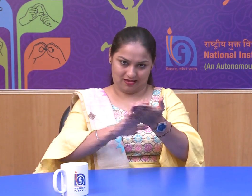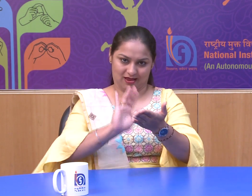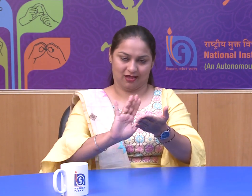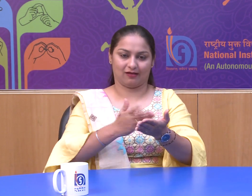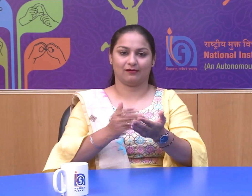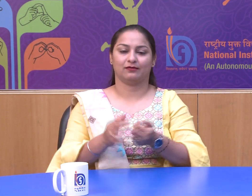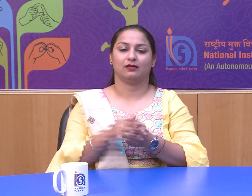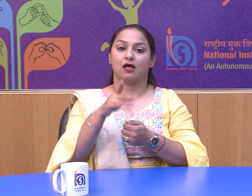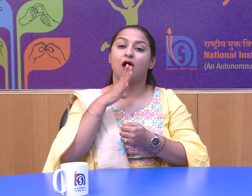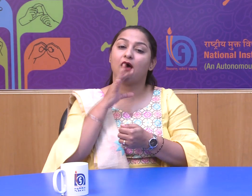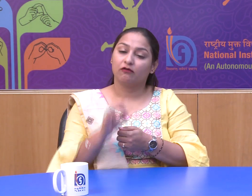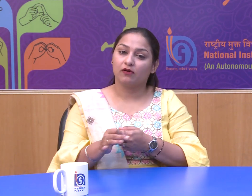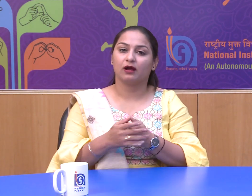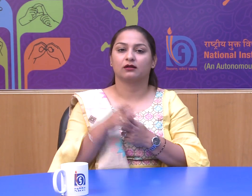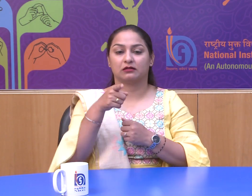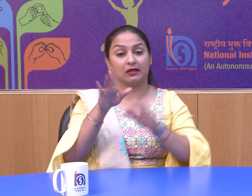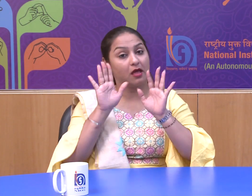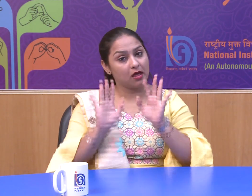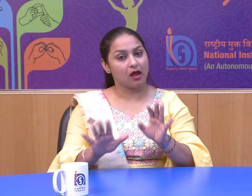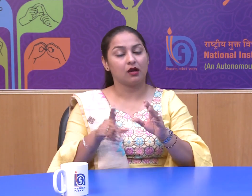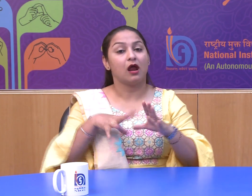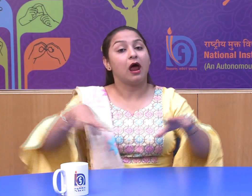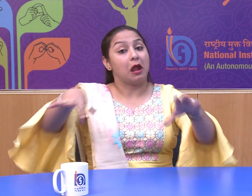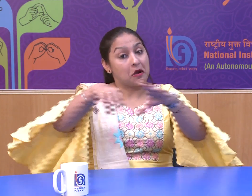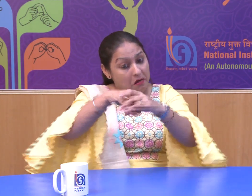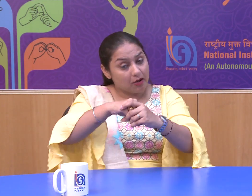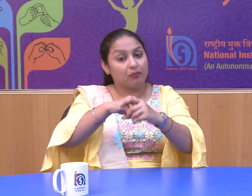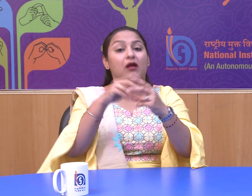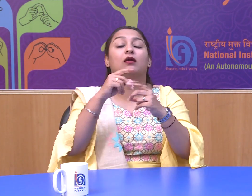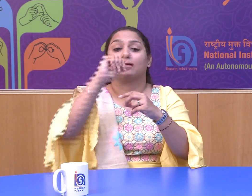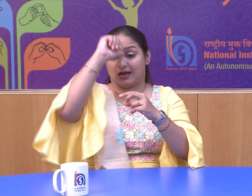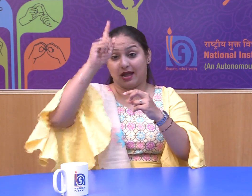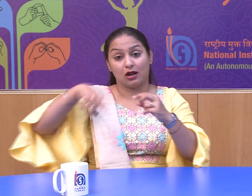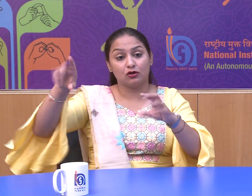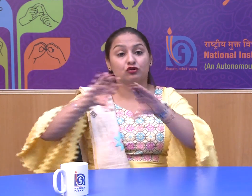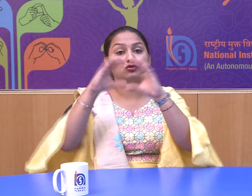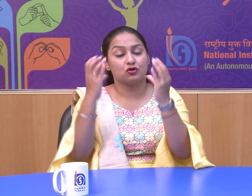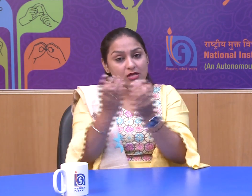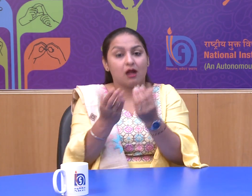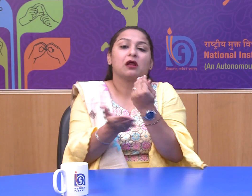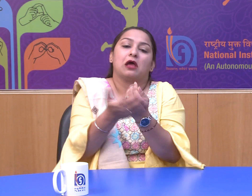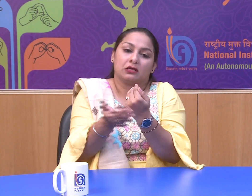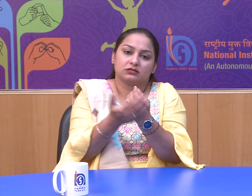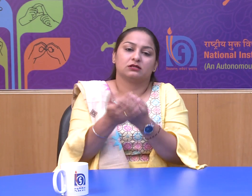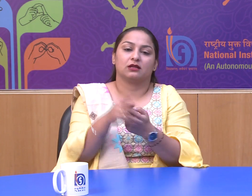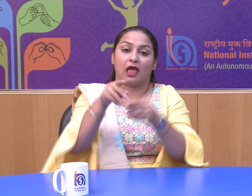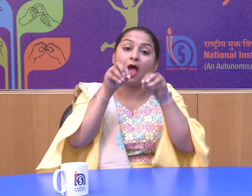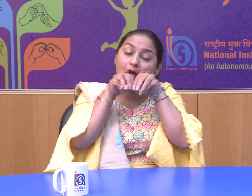The fact that they had adapted to the Indian society easily may explain